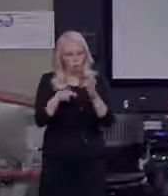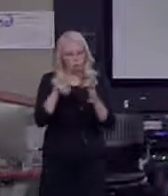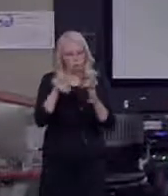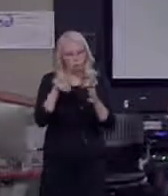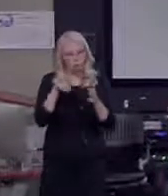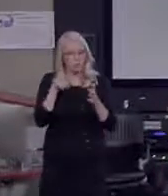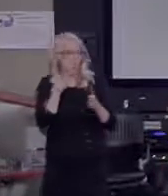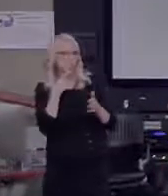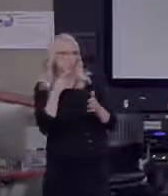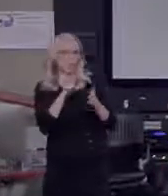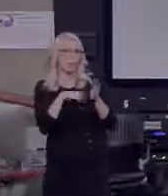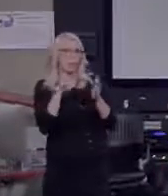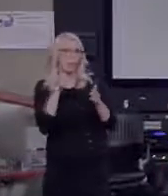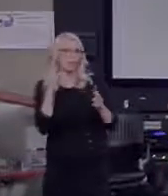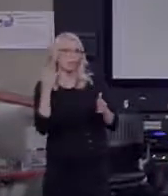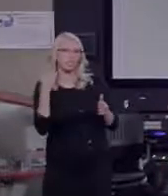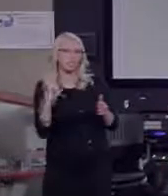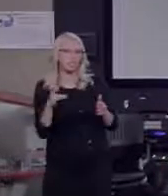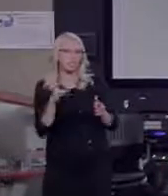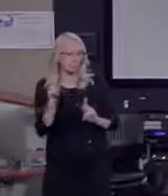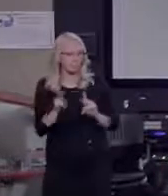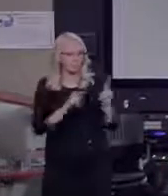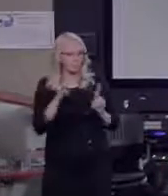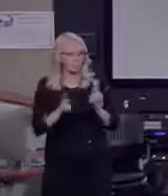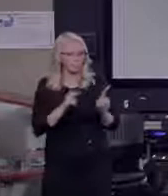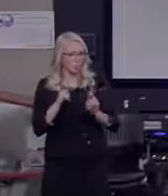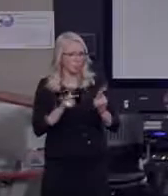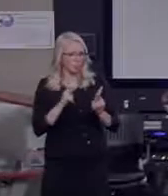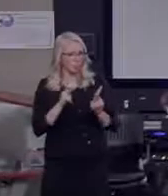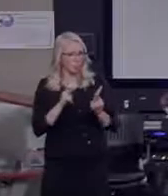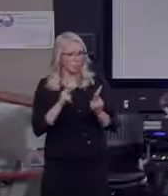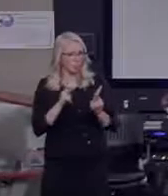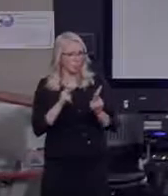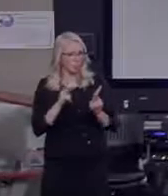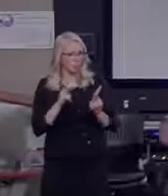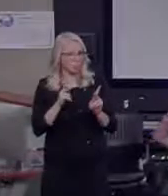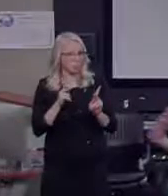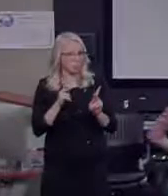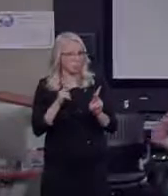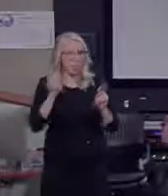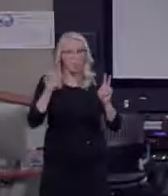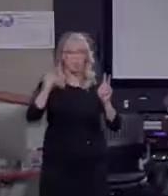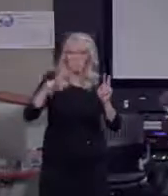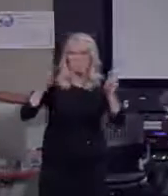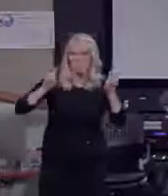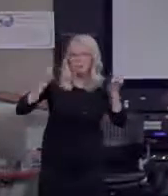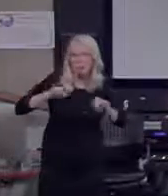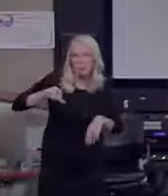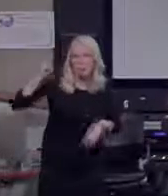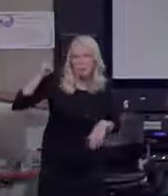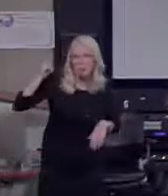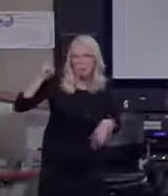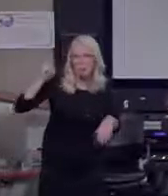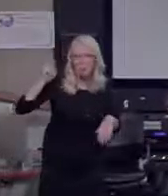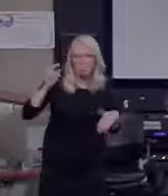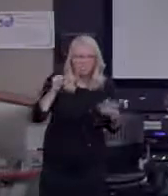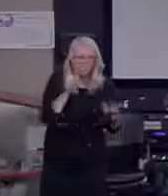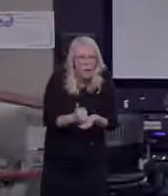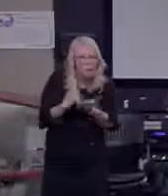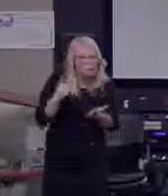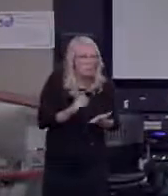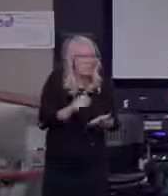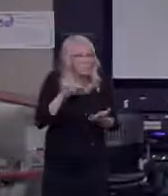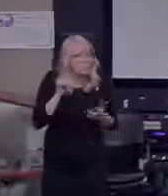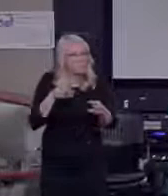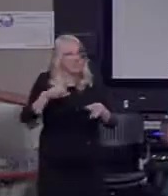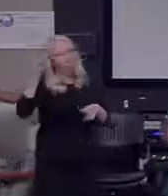17 people. So, And that's a high. that's not going to help us get the word estimate. out. That's a high